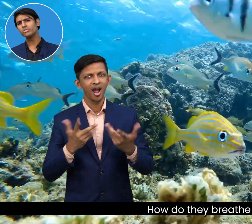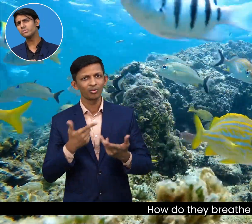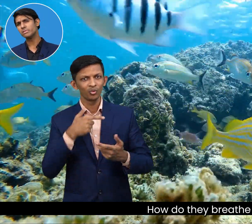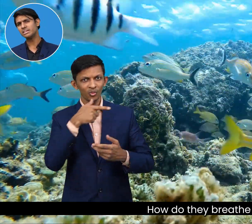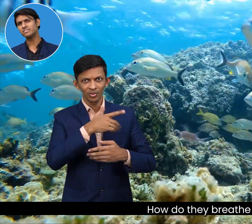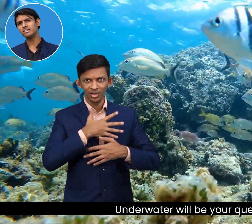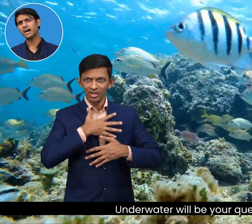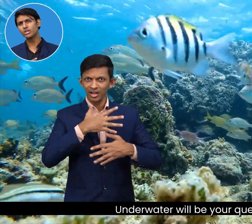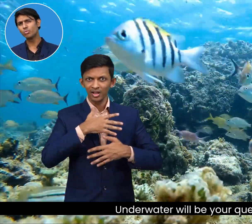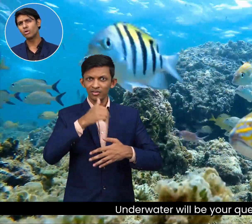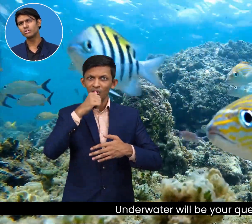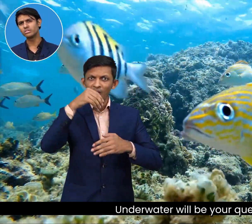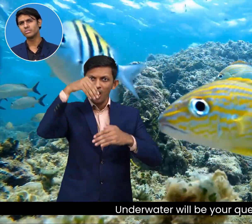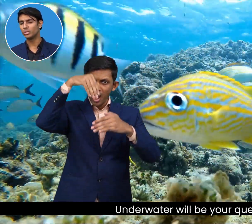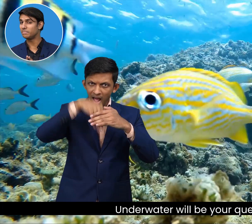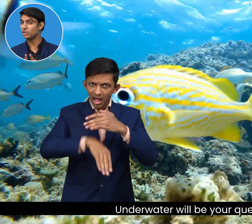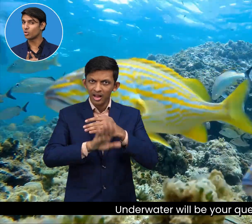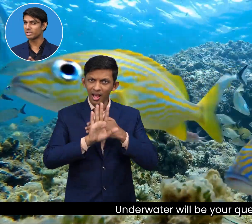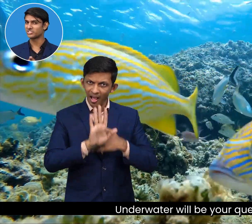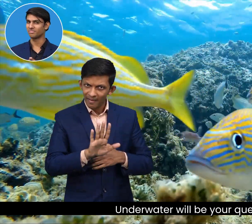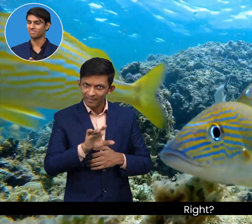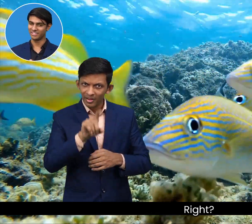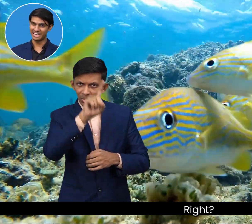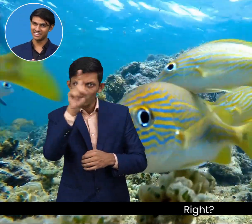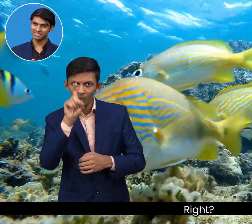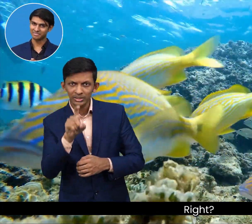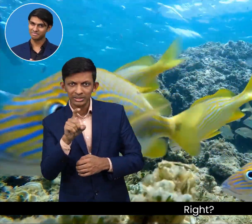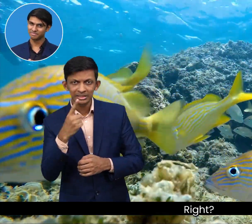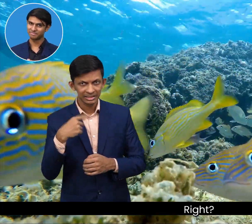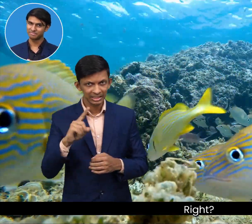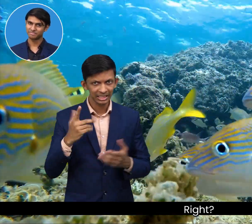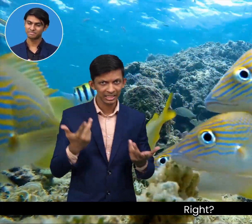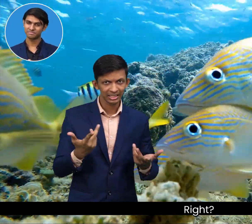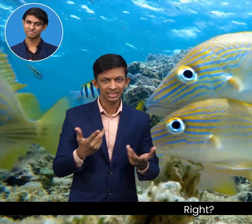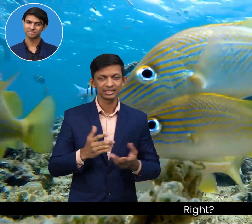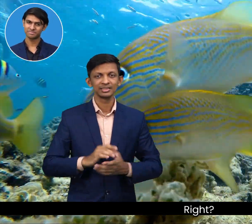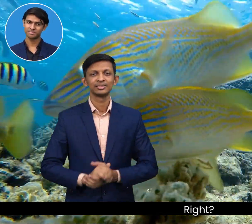How do they breathe underwater will be your question, right?